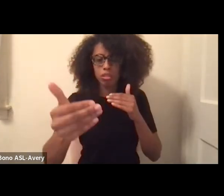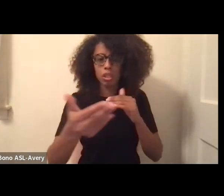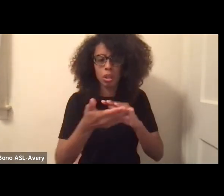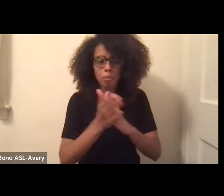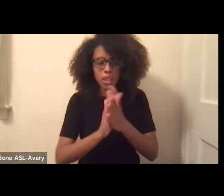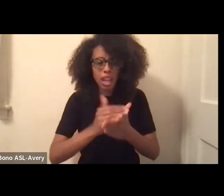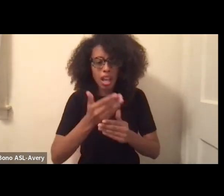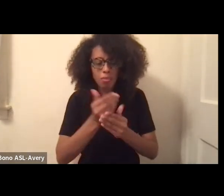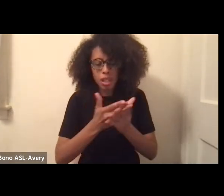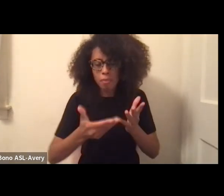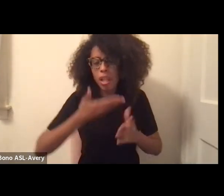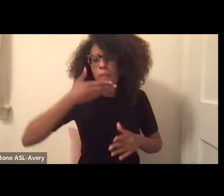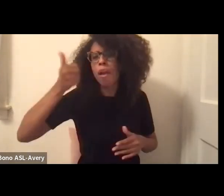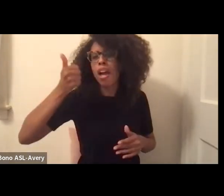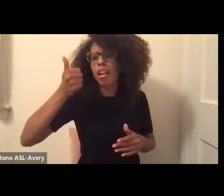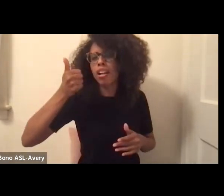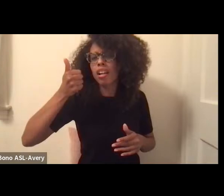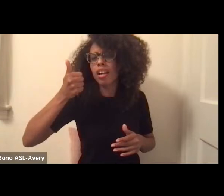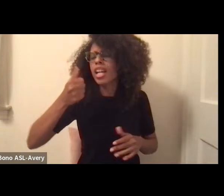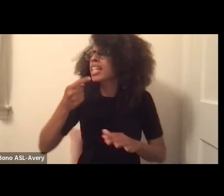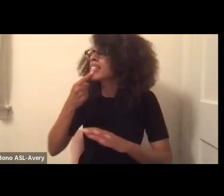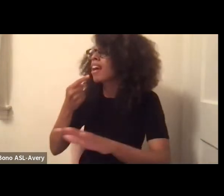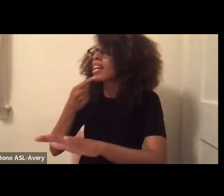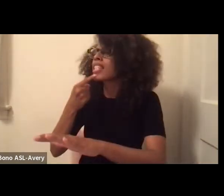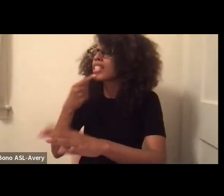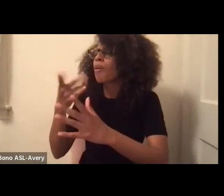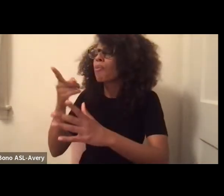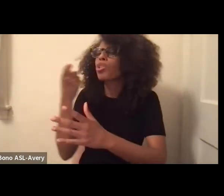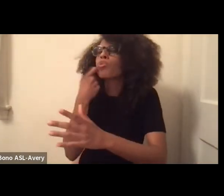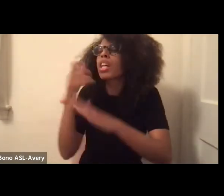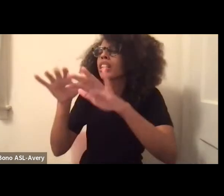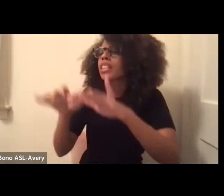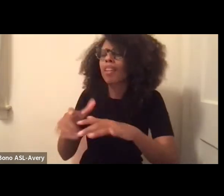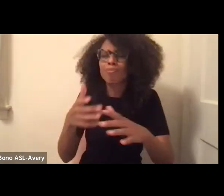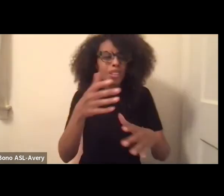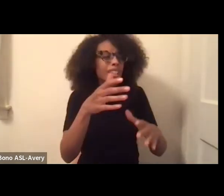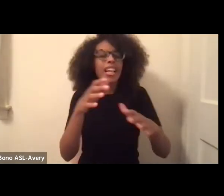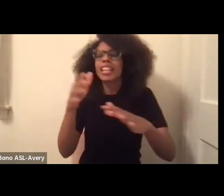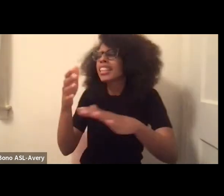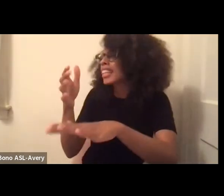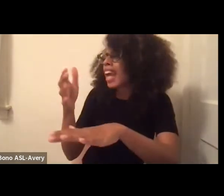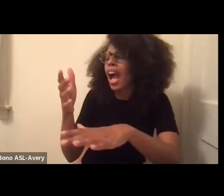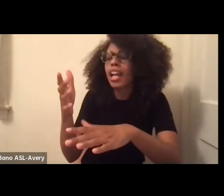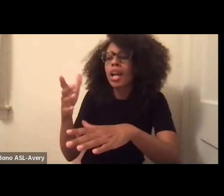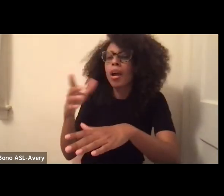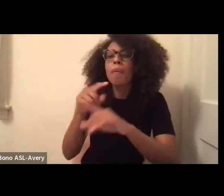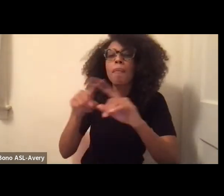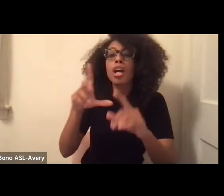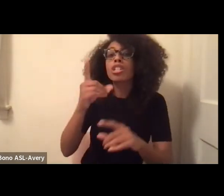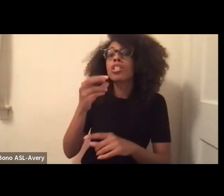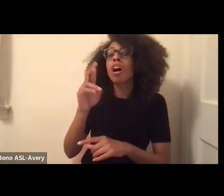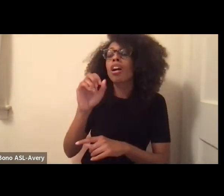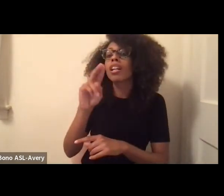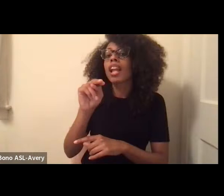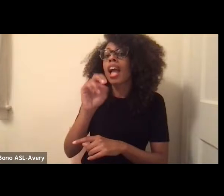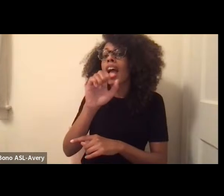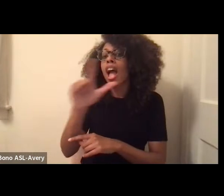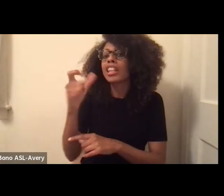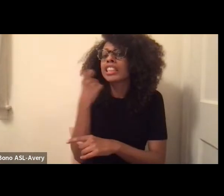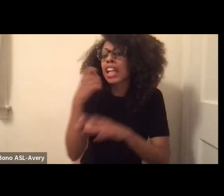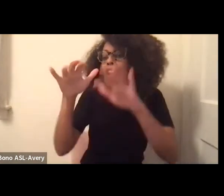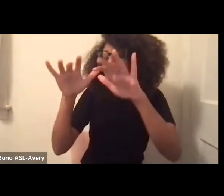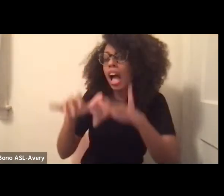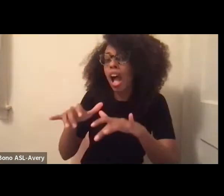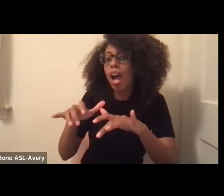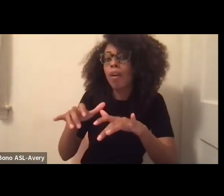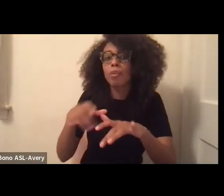say what you just typed. Cross kind over. of, but Darnell just typed it. What you say, Darnell? Cross. To cross over. Wait,